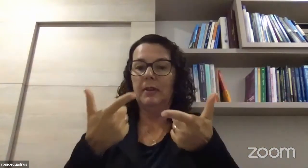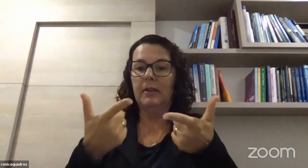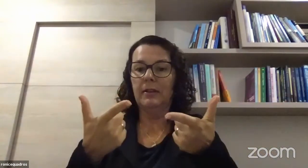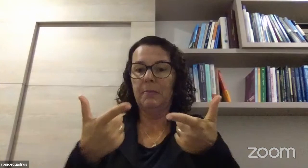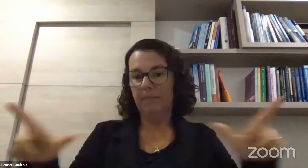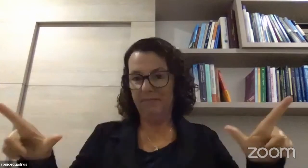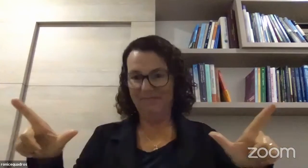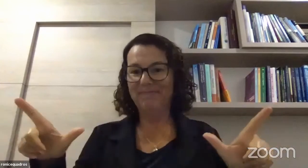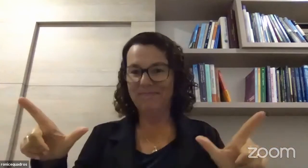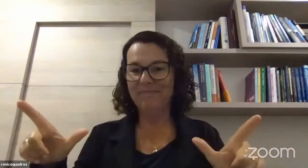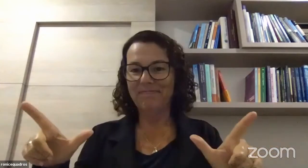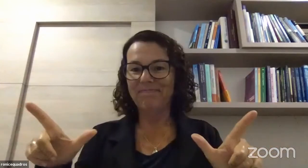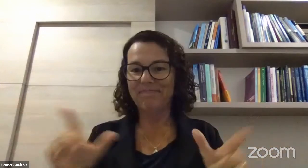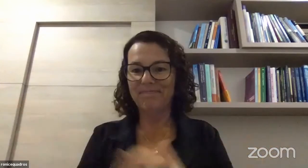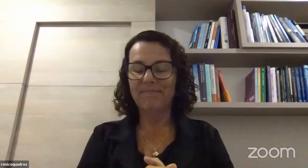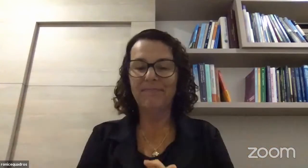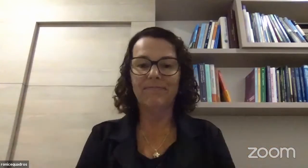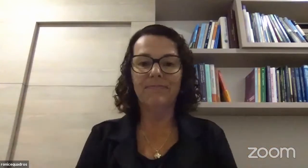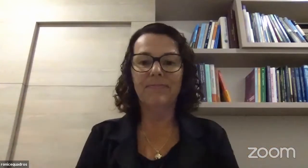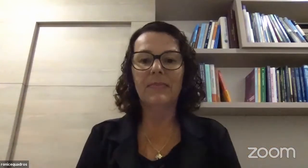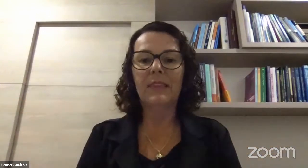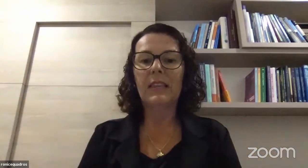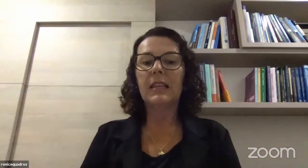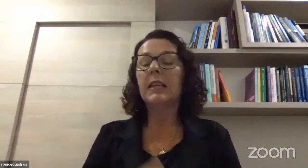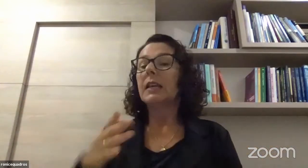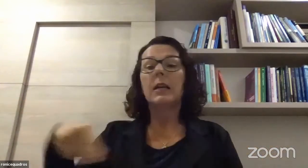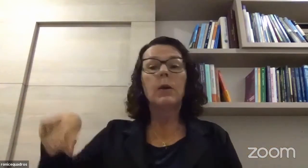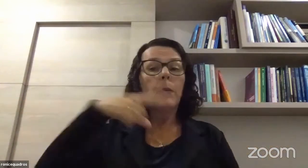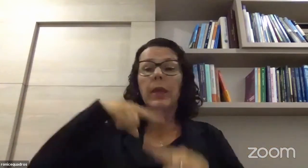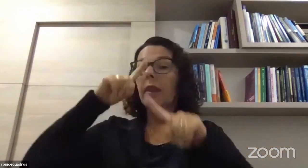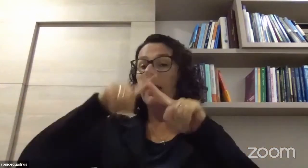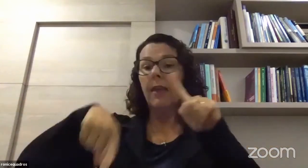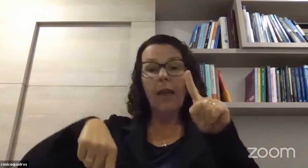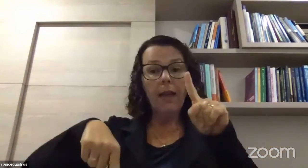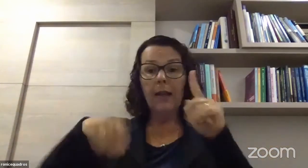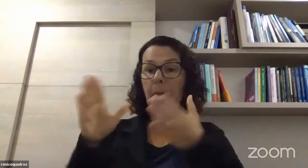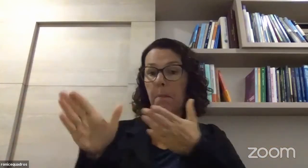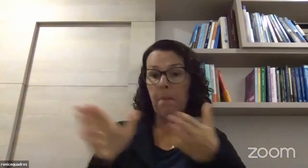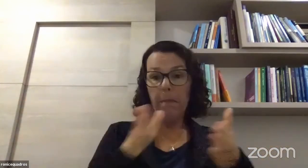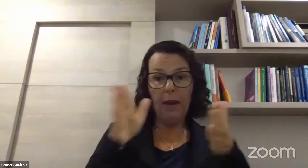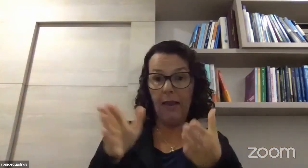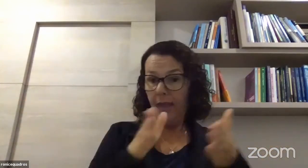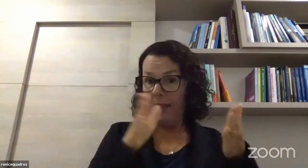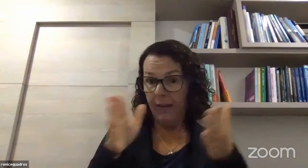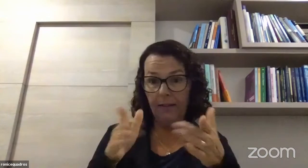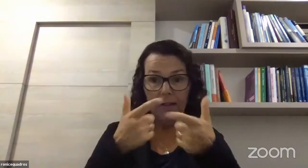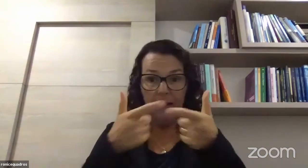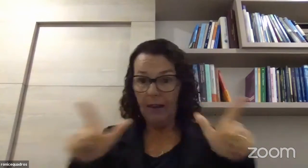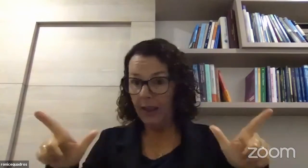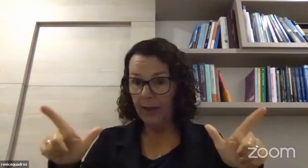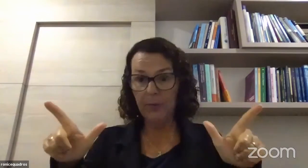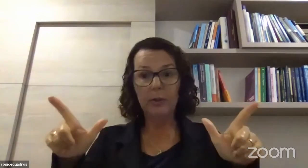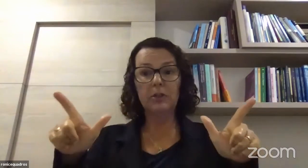to explain what they want from their language as part of the language planning